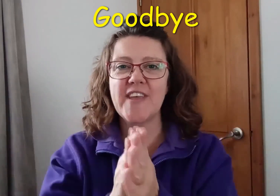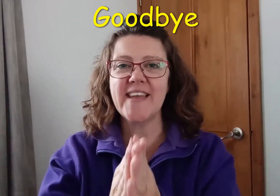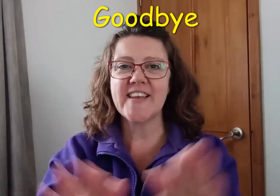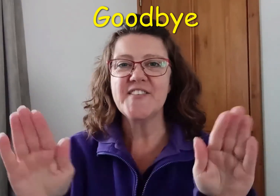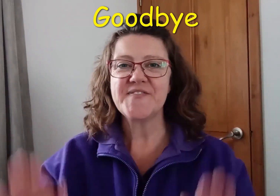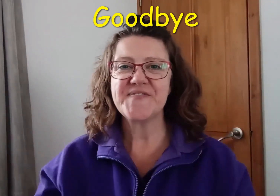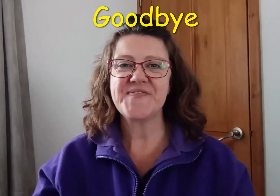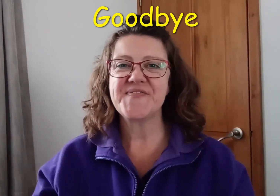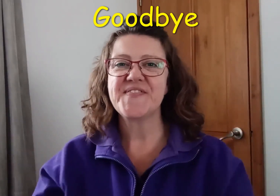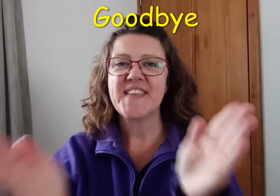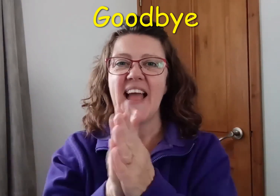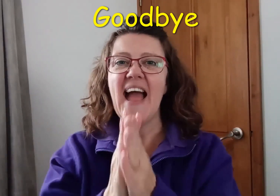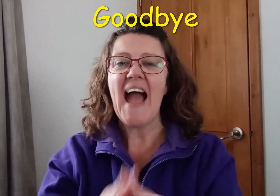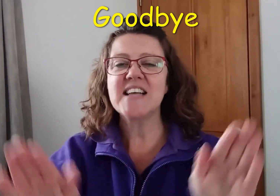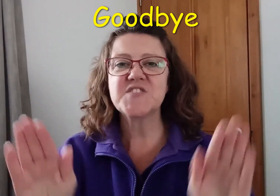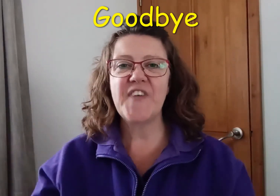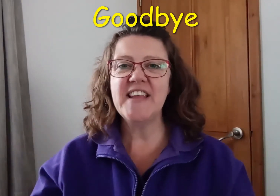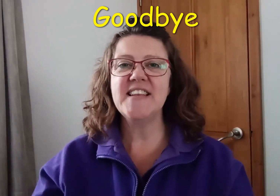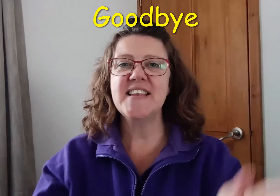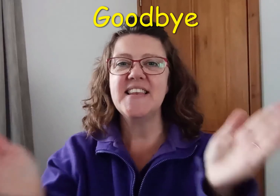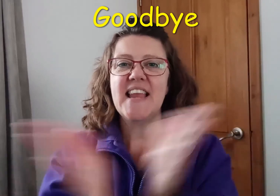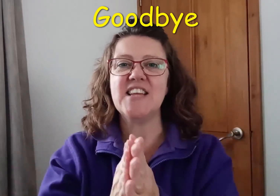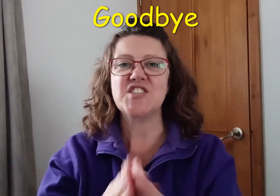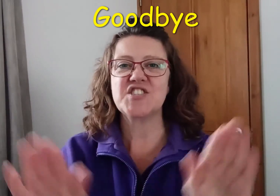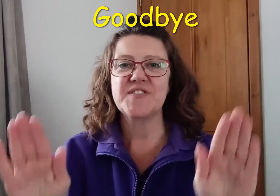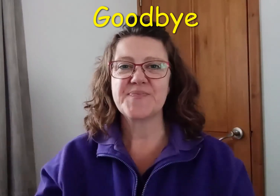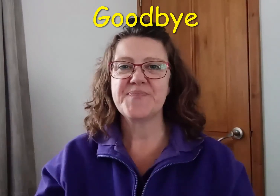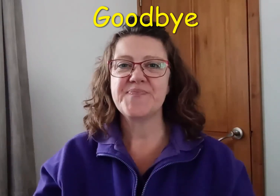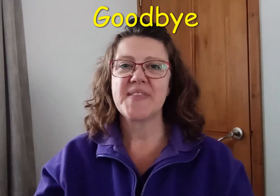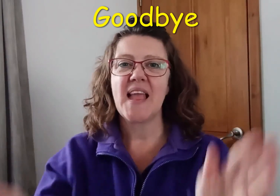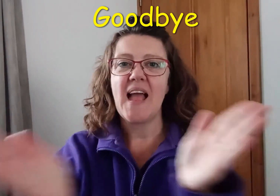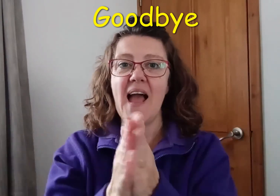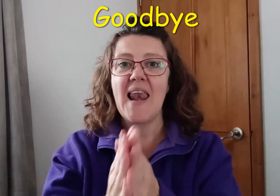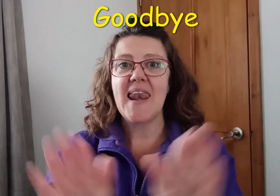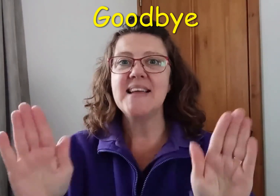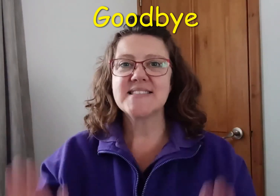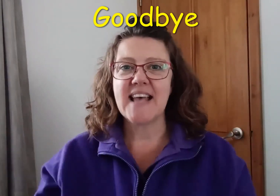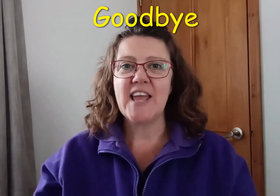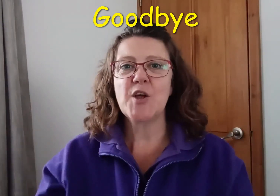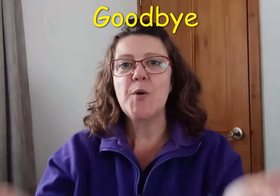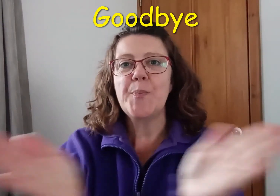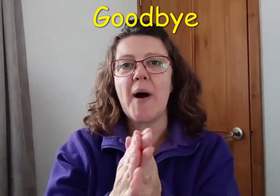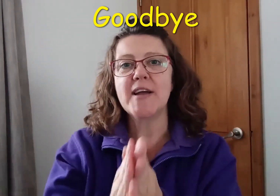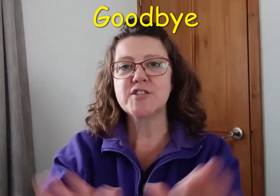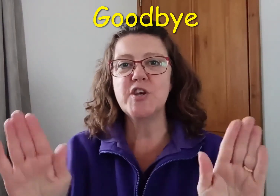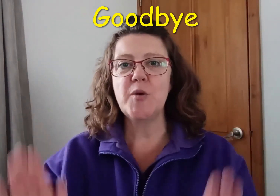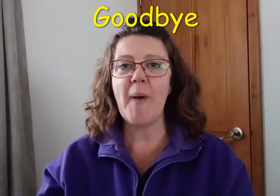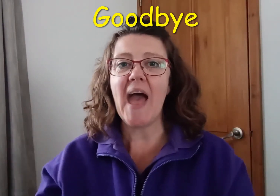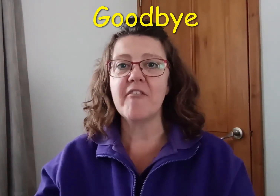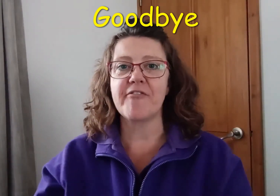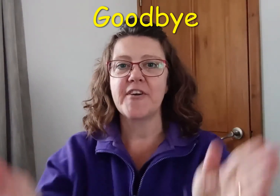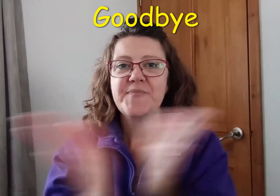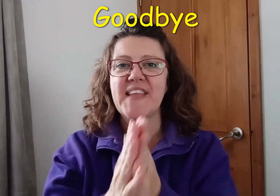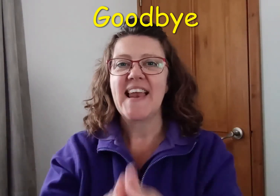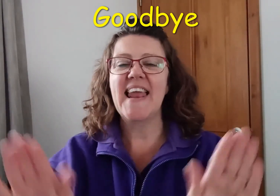Music has finished. Let's say goodbye to Bev. Let's